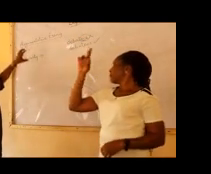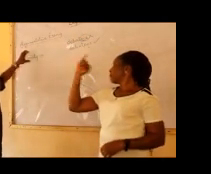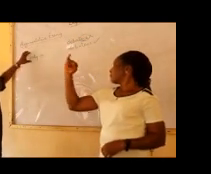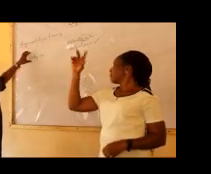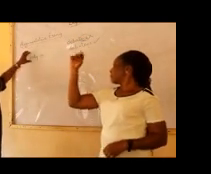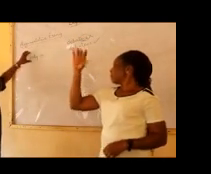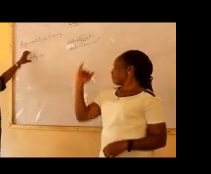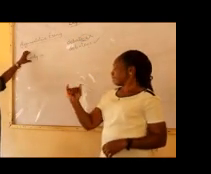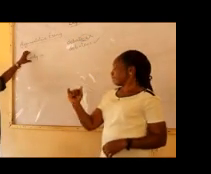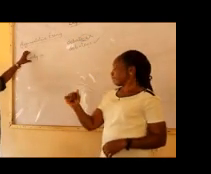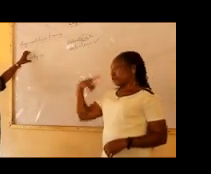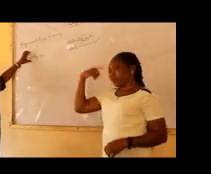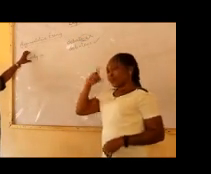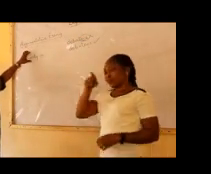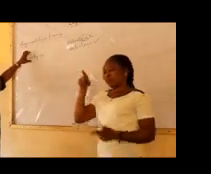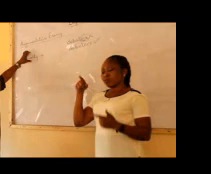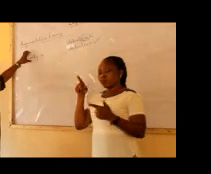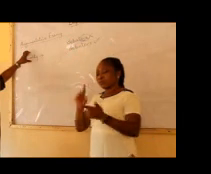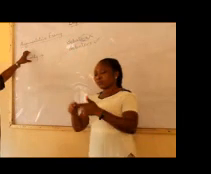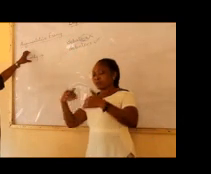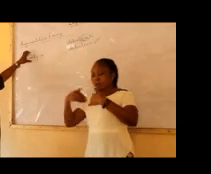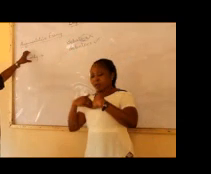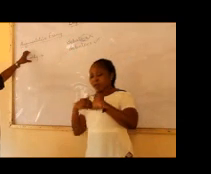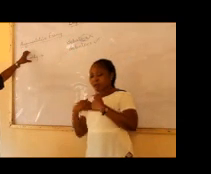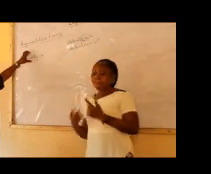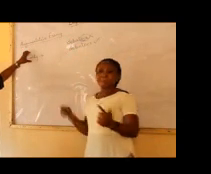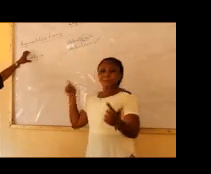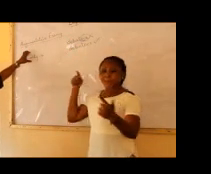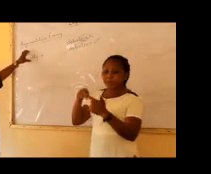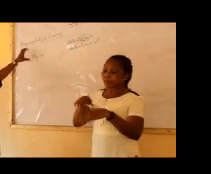discussing security immediately.